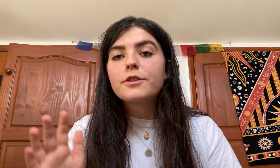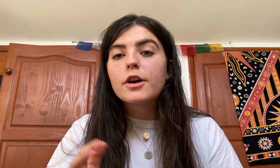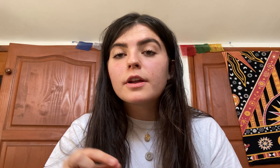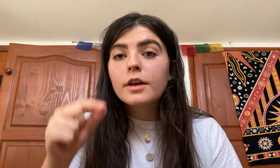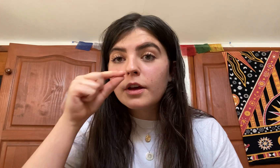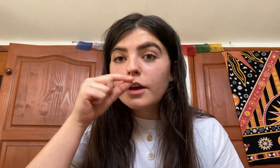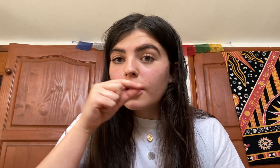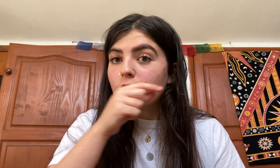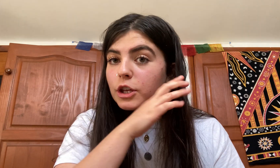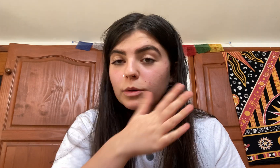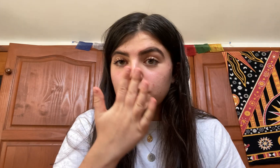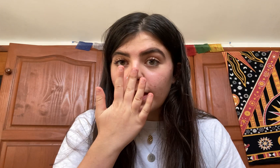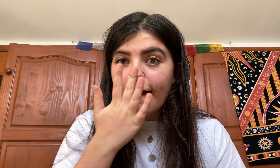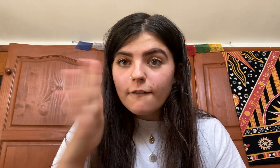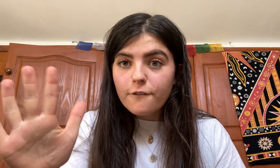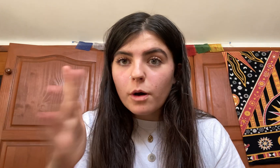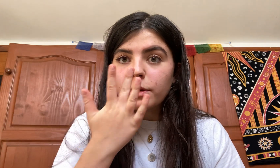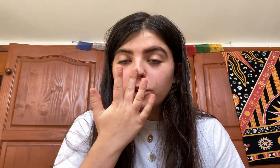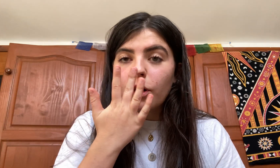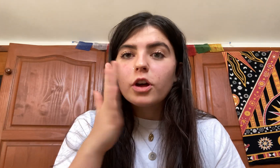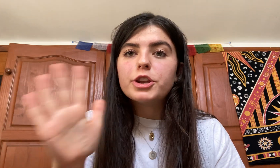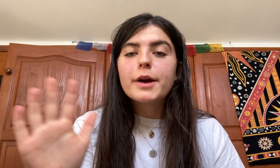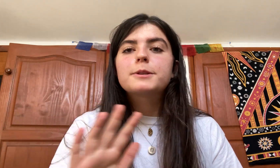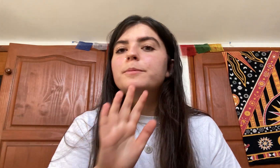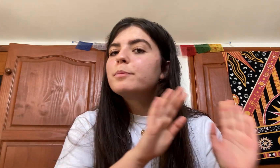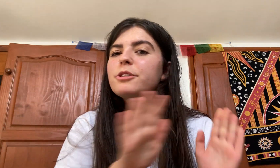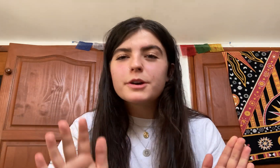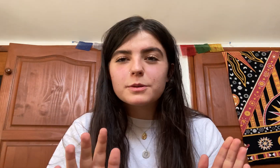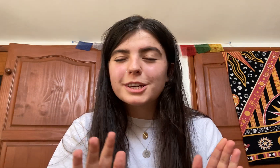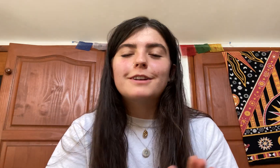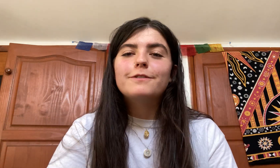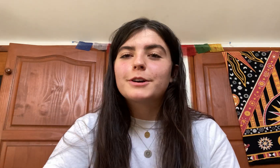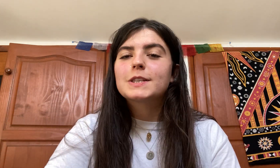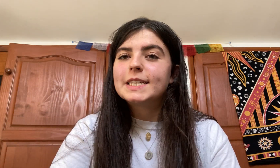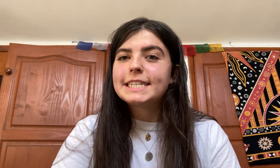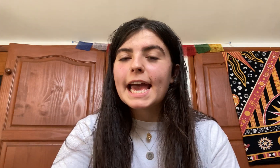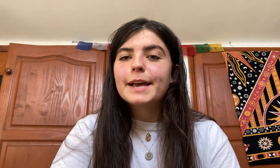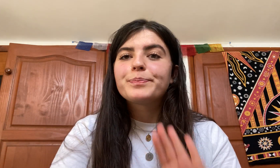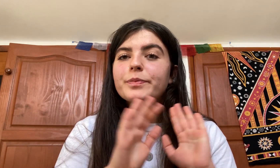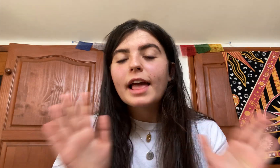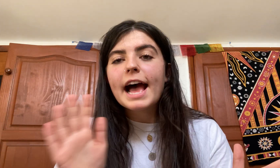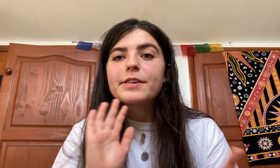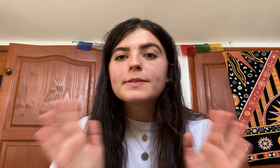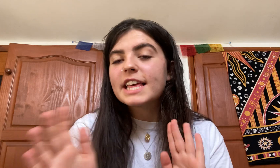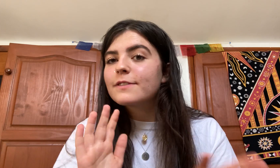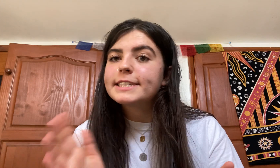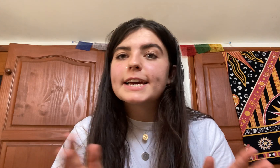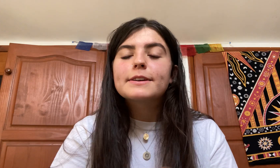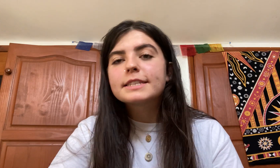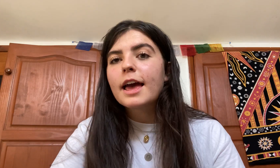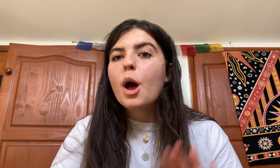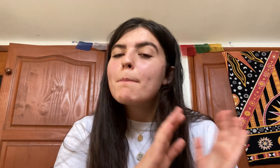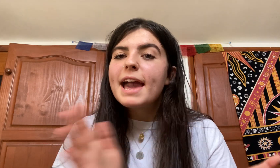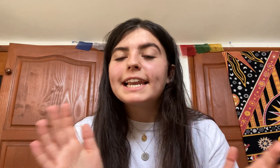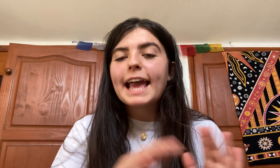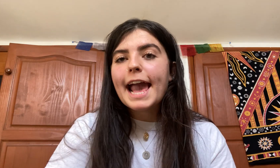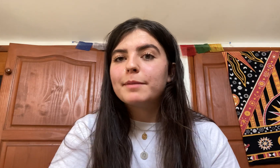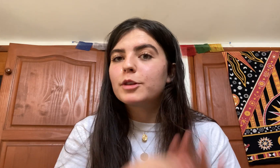done, you would do it from your nose. But those are what you can focus on today, as these videos are mainly aimed